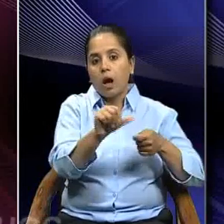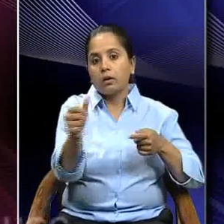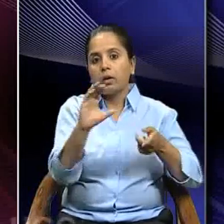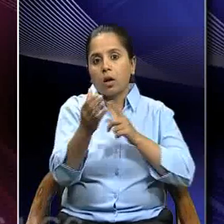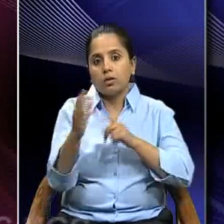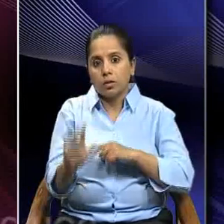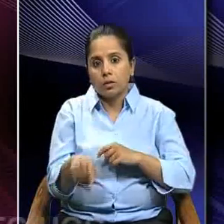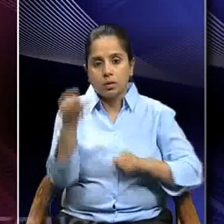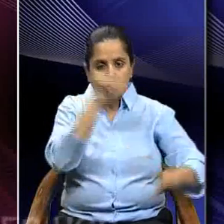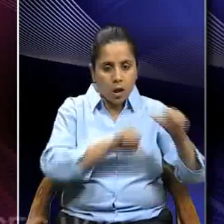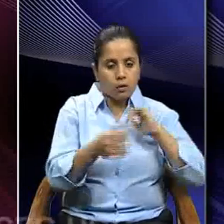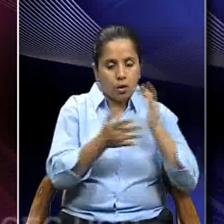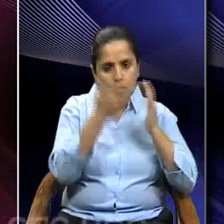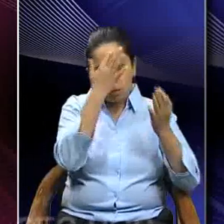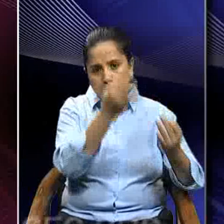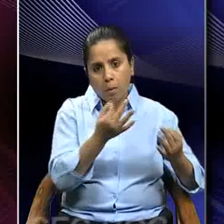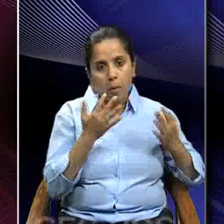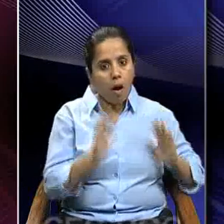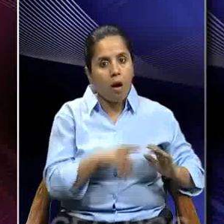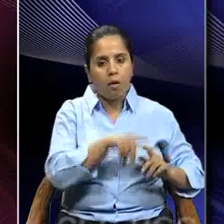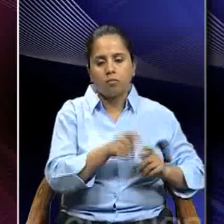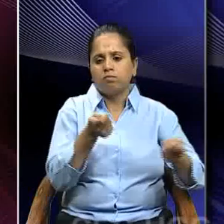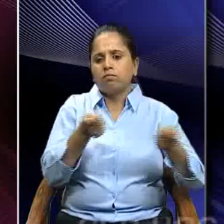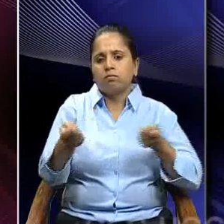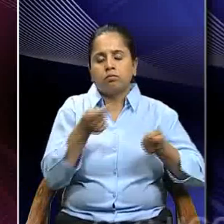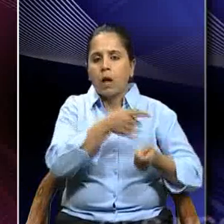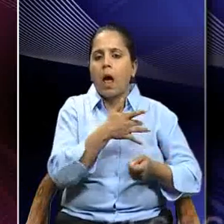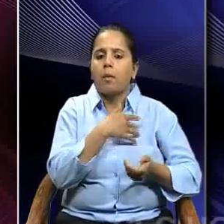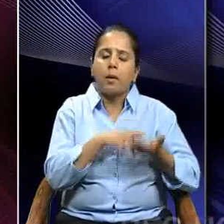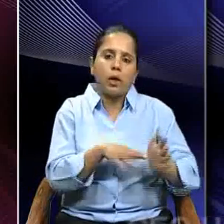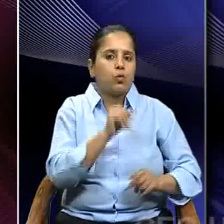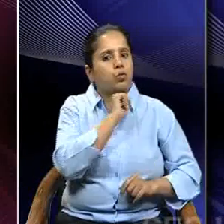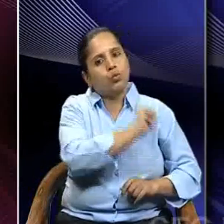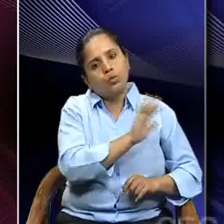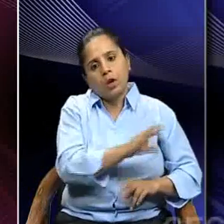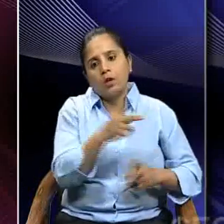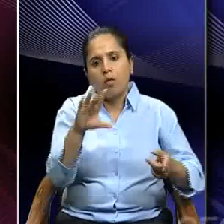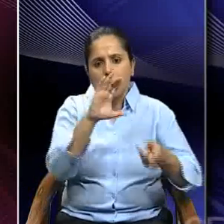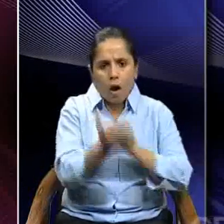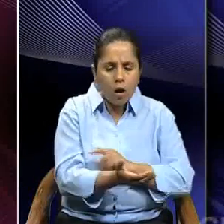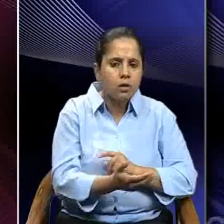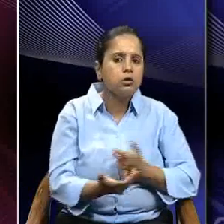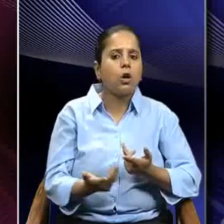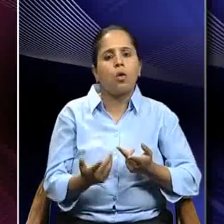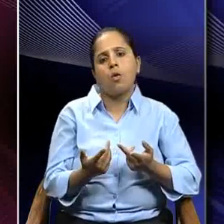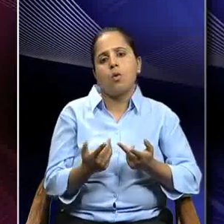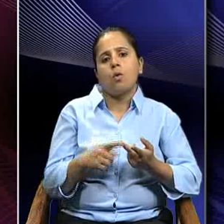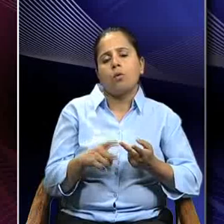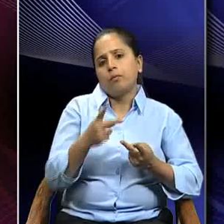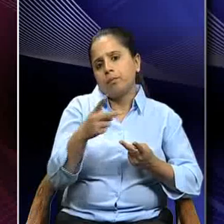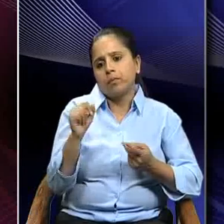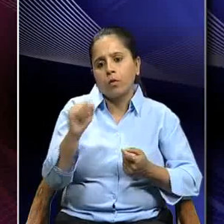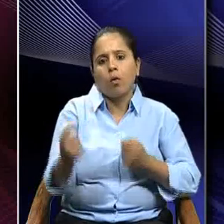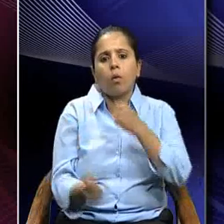through science and technology. Their nature is to dominate the different cultures and their